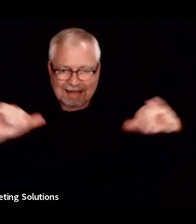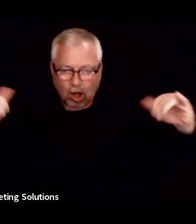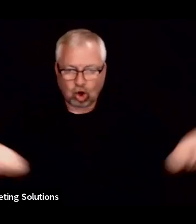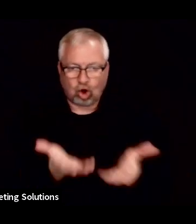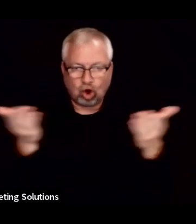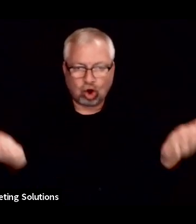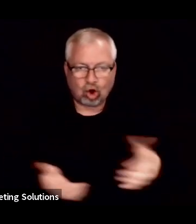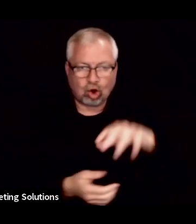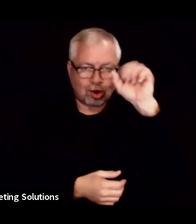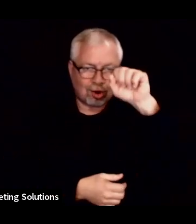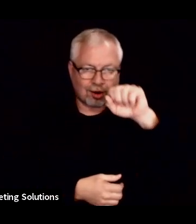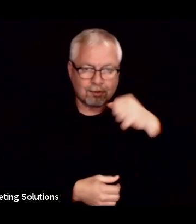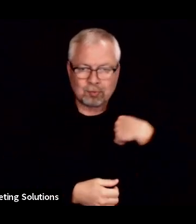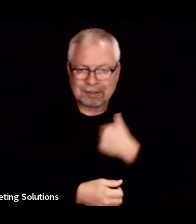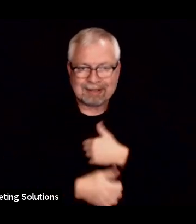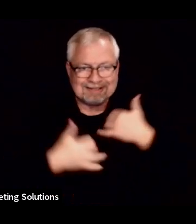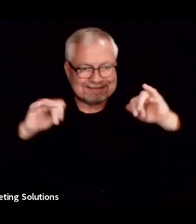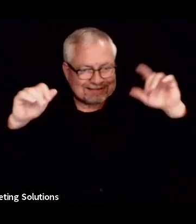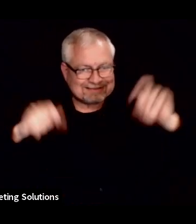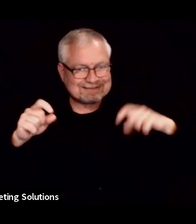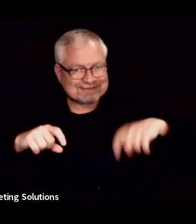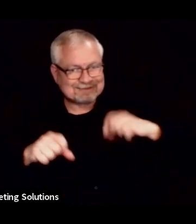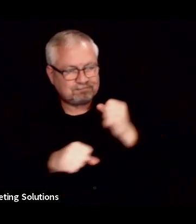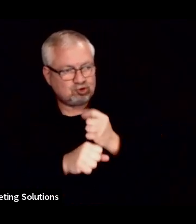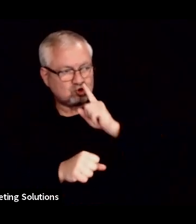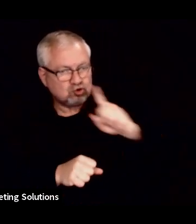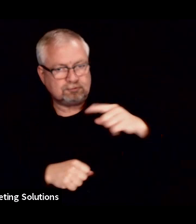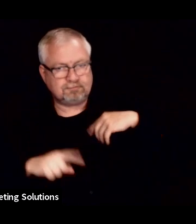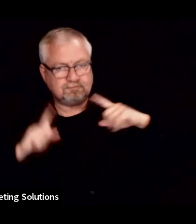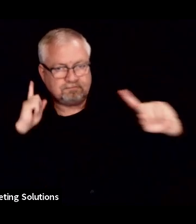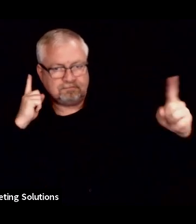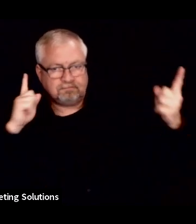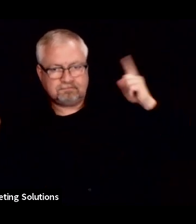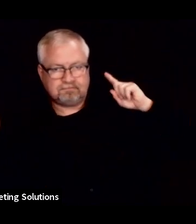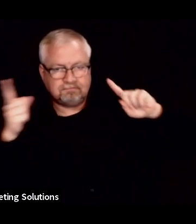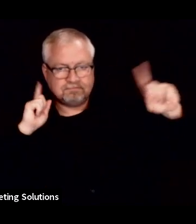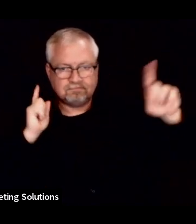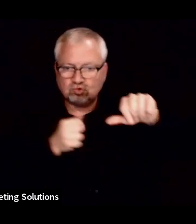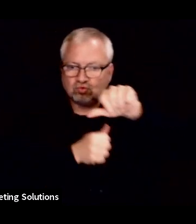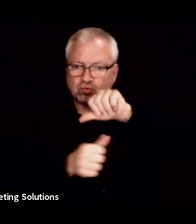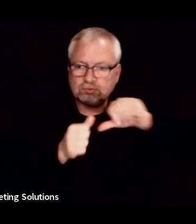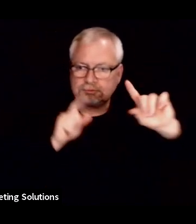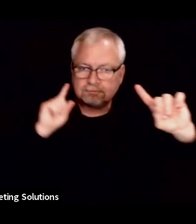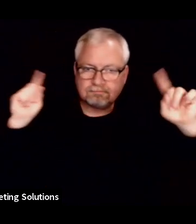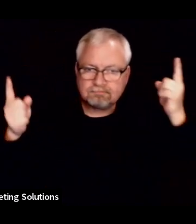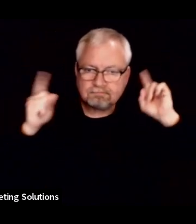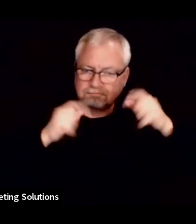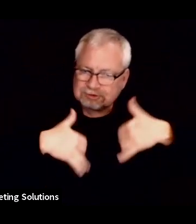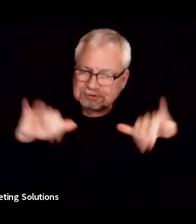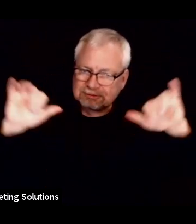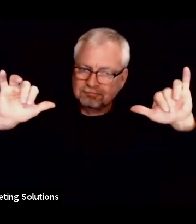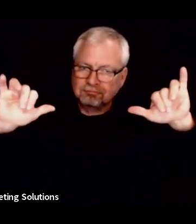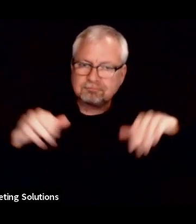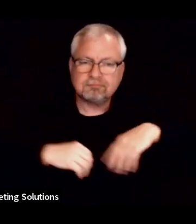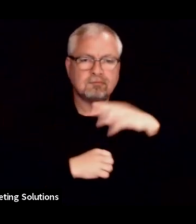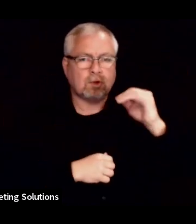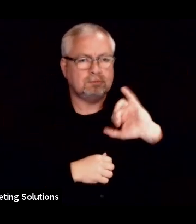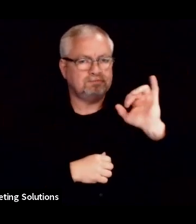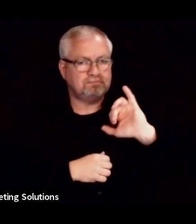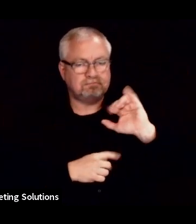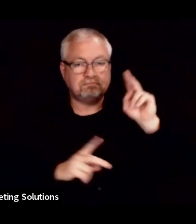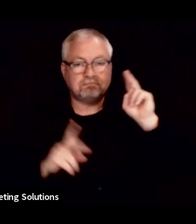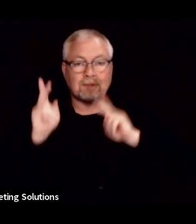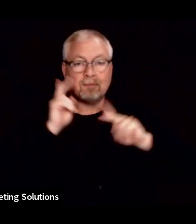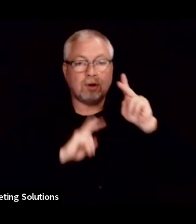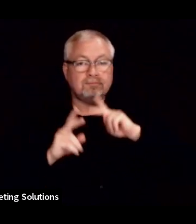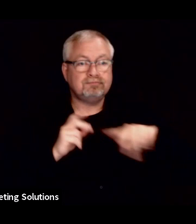seriously. And it is also a reminder that there are those among us who will not do well with this